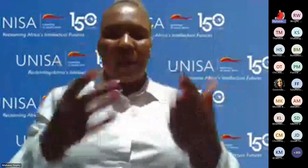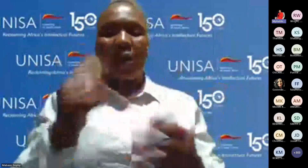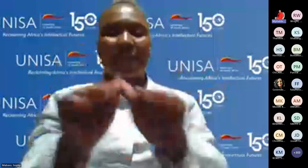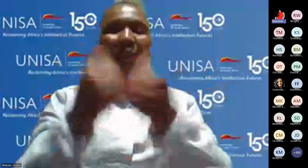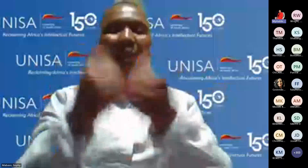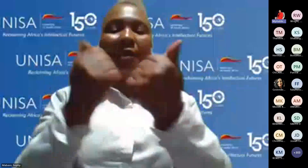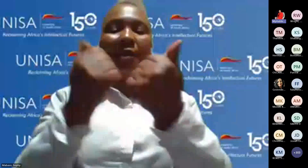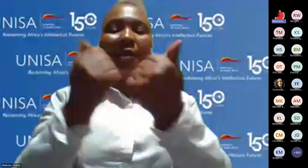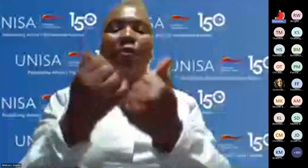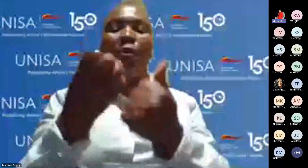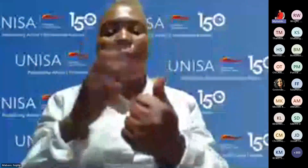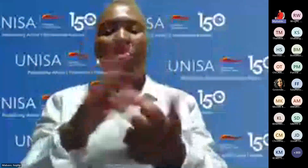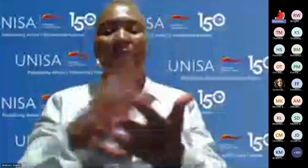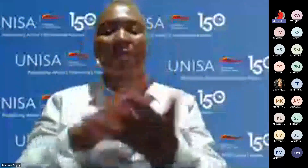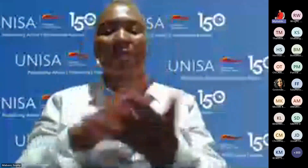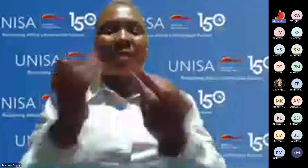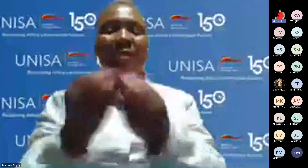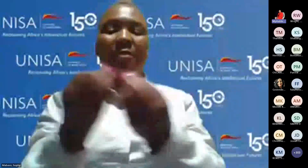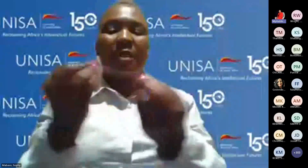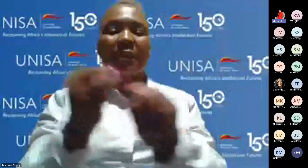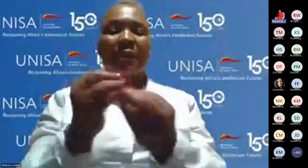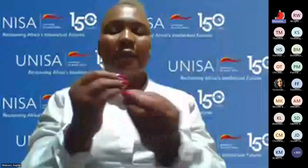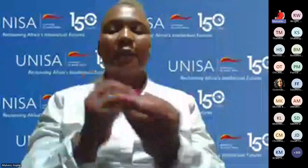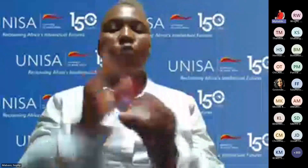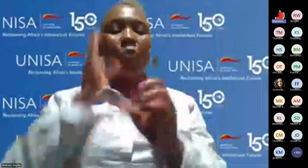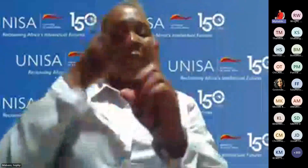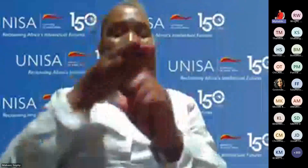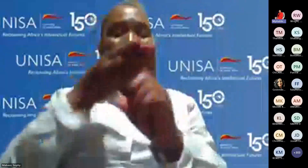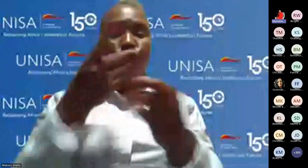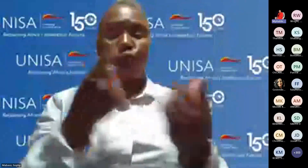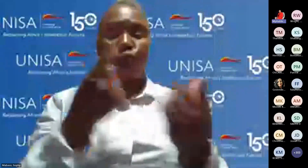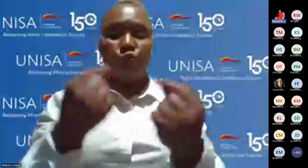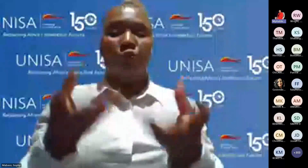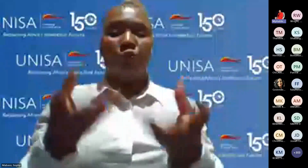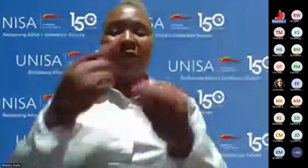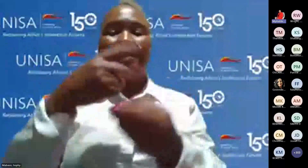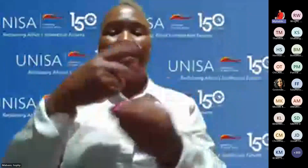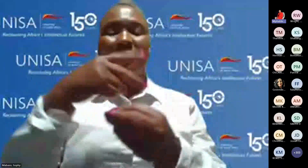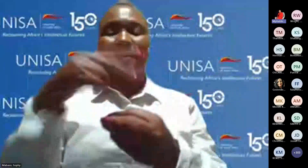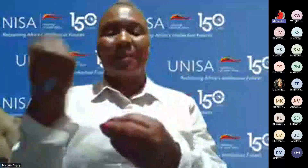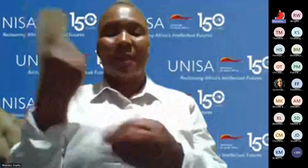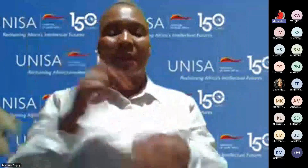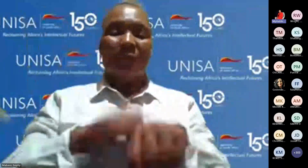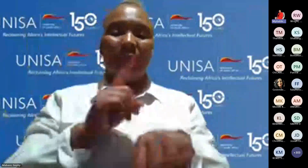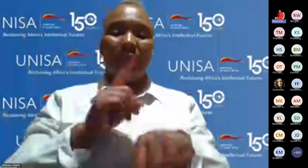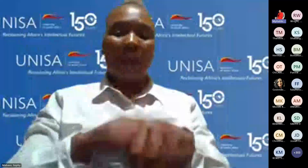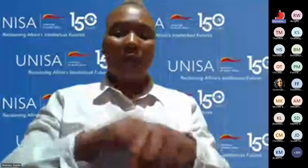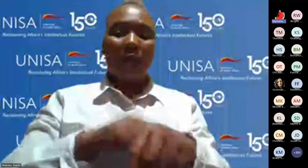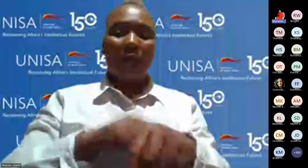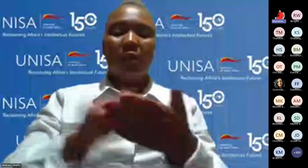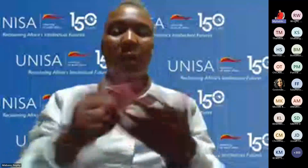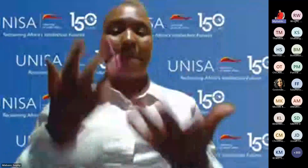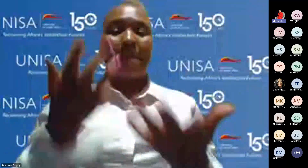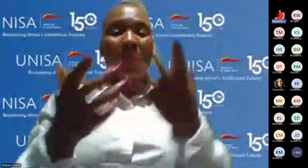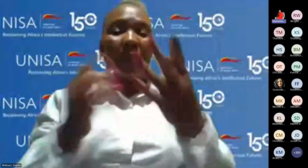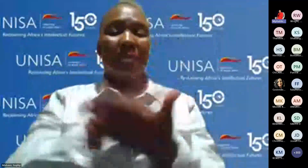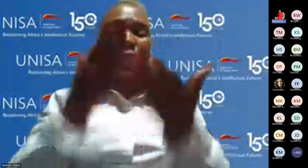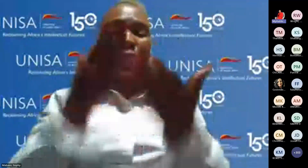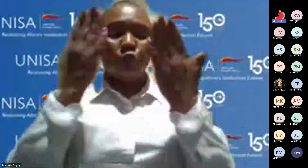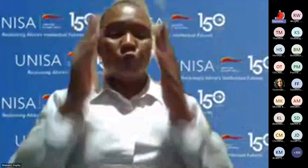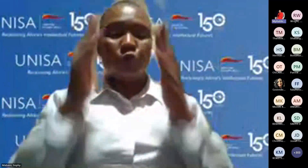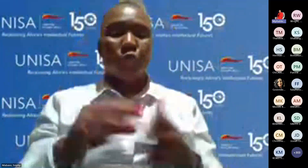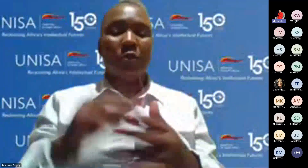something deliberate for you to get second chance. Because there could be students who will see the question paper, and when they